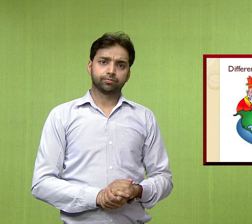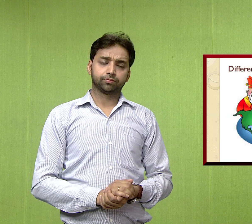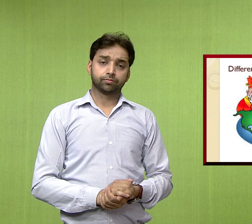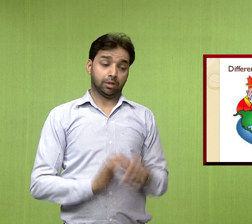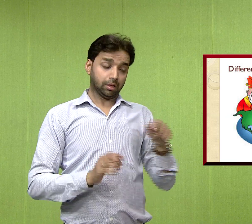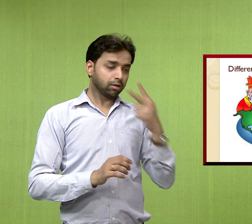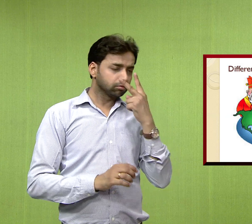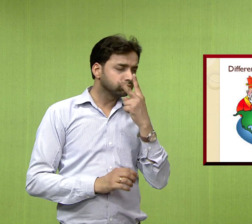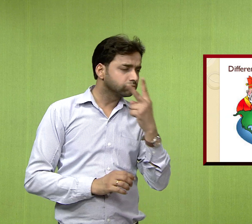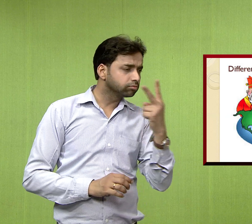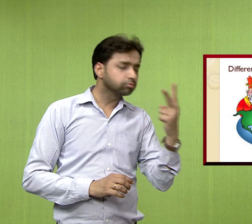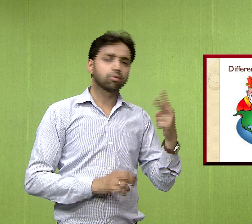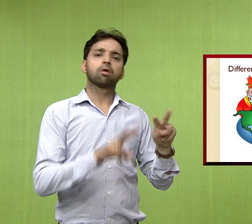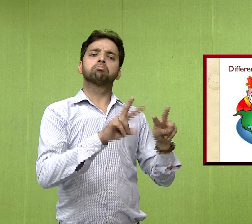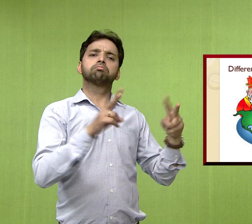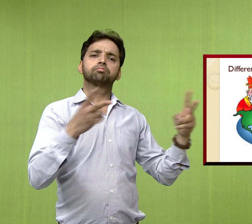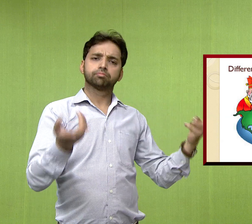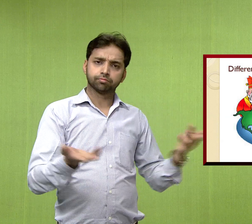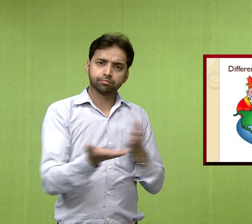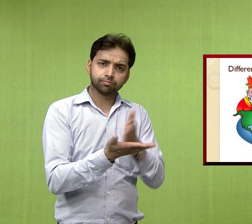We can see the differences